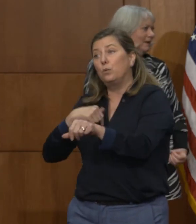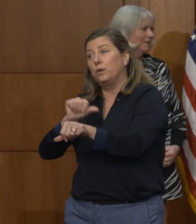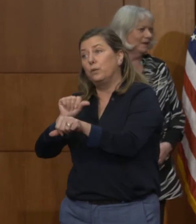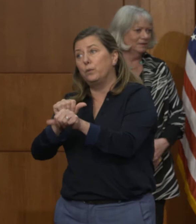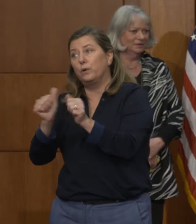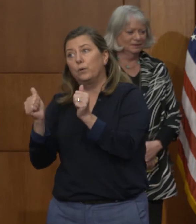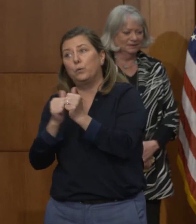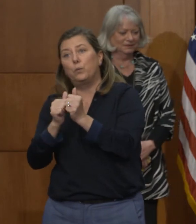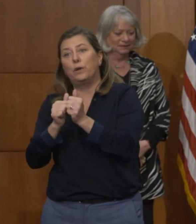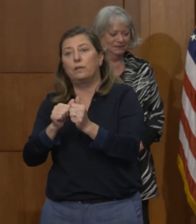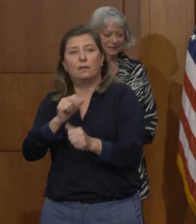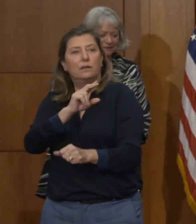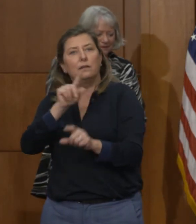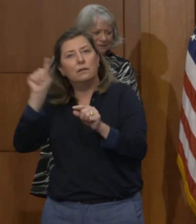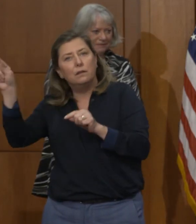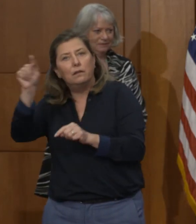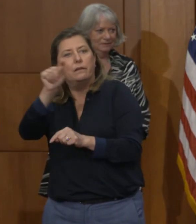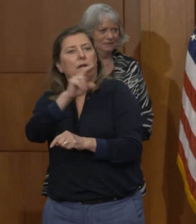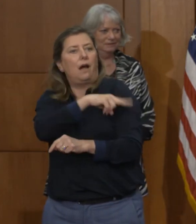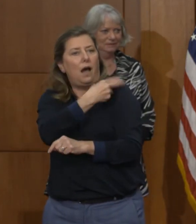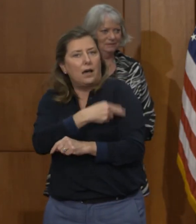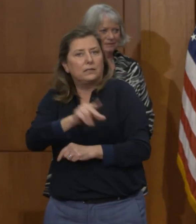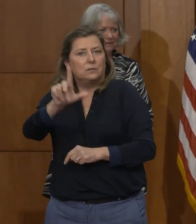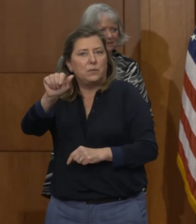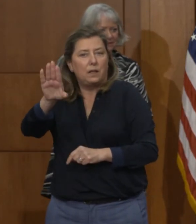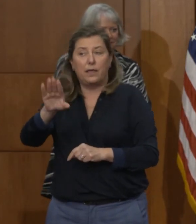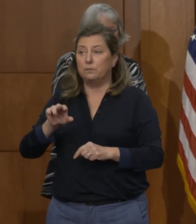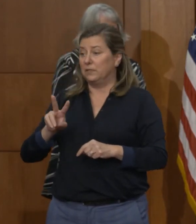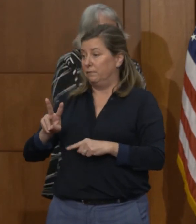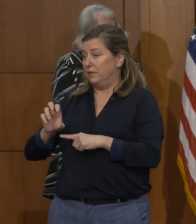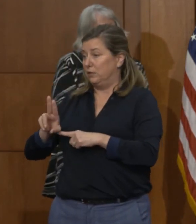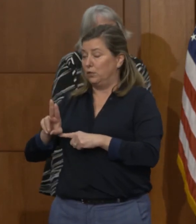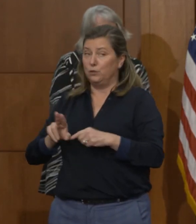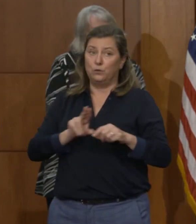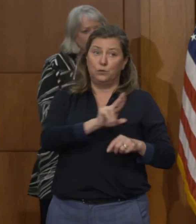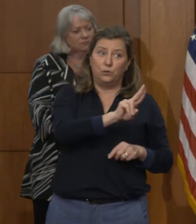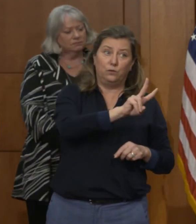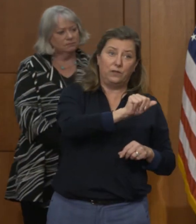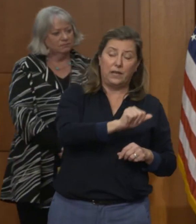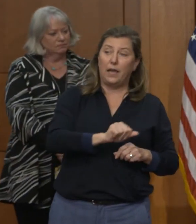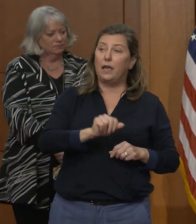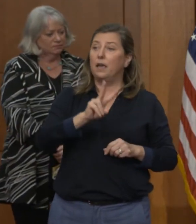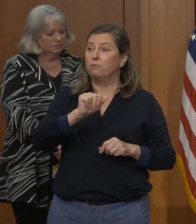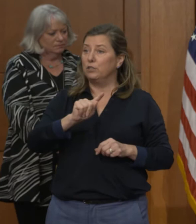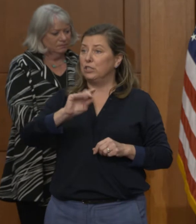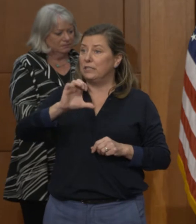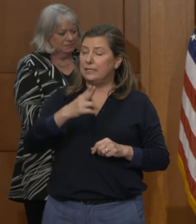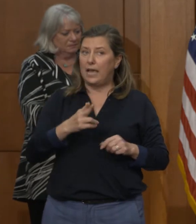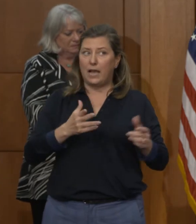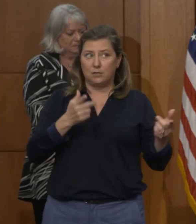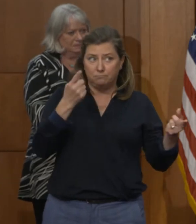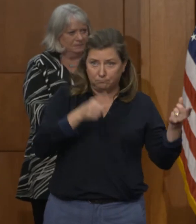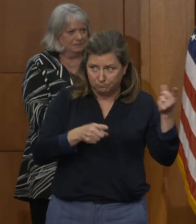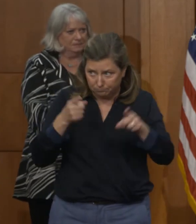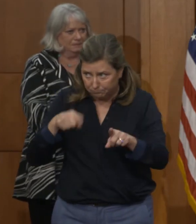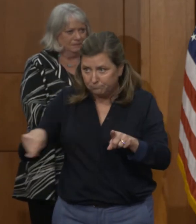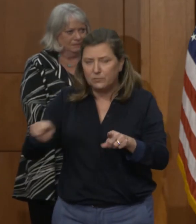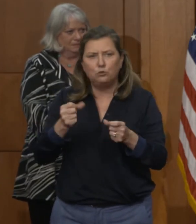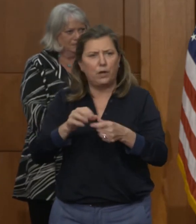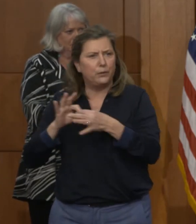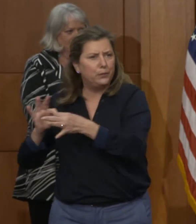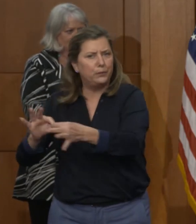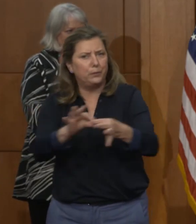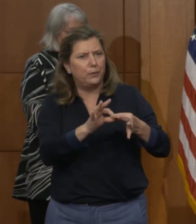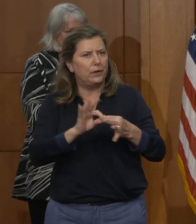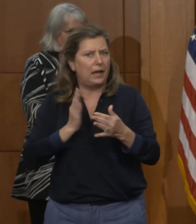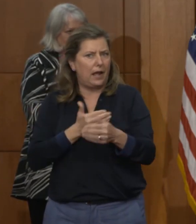with hospital laboratories, both UVA, VCU, and Virginia Tech, and trying to coordinate